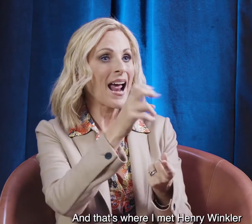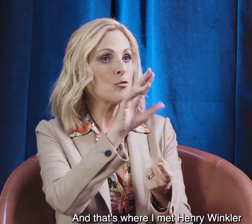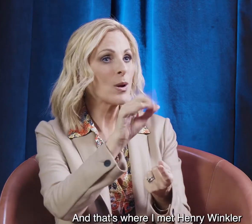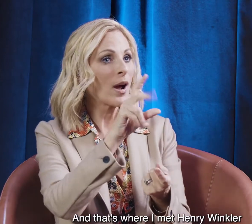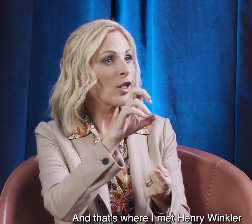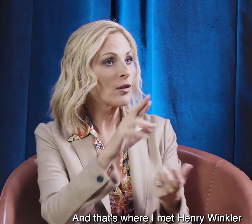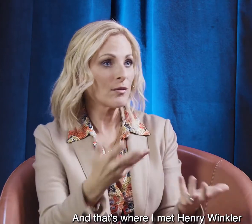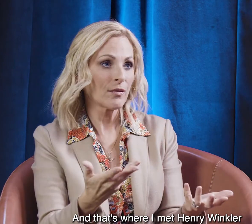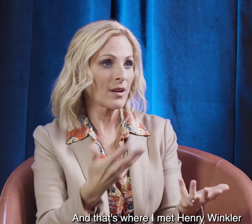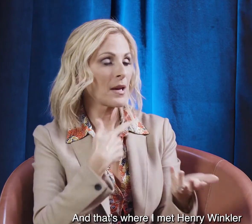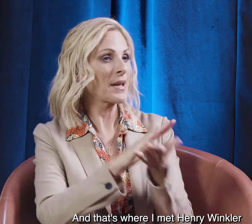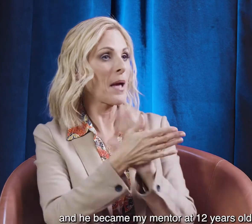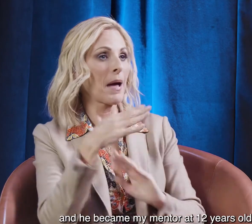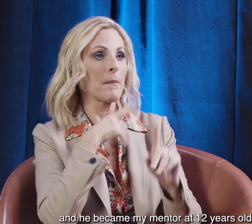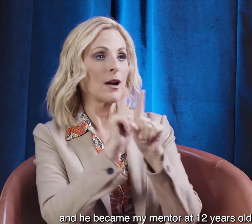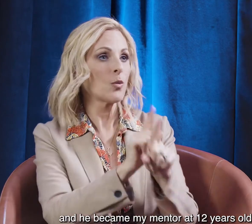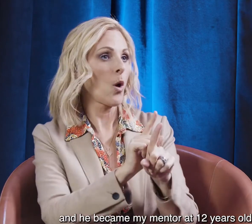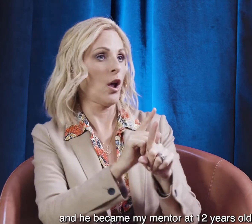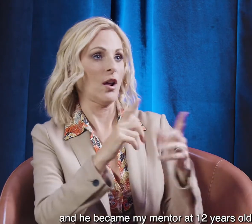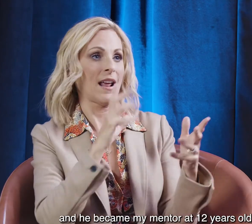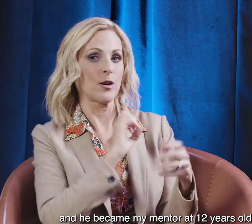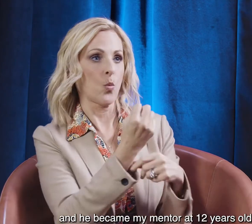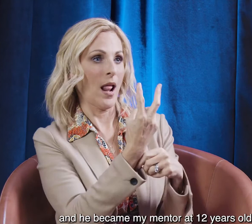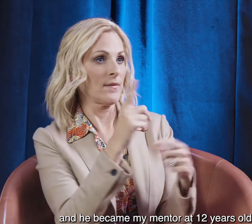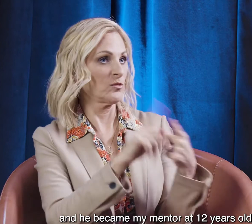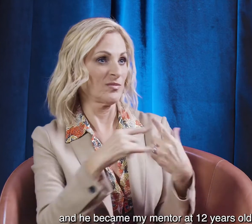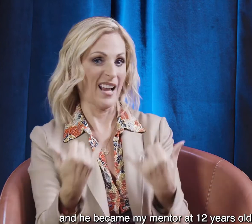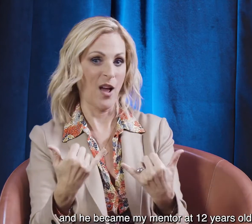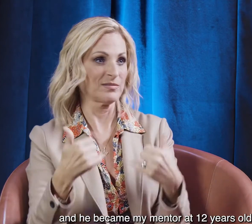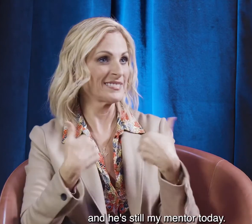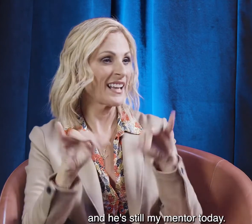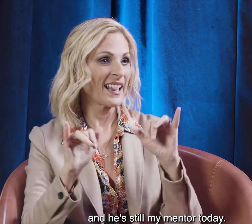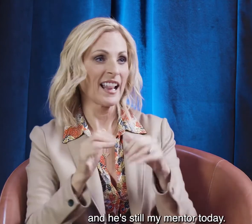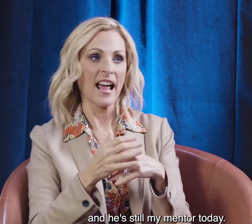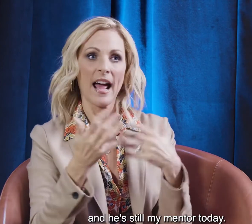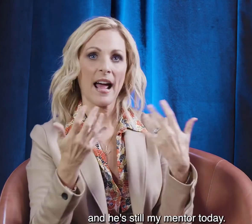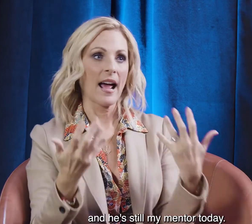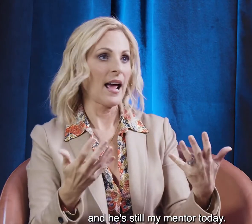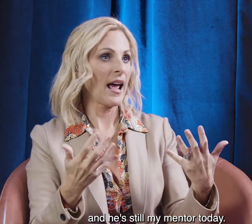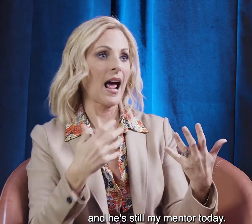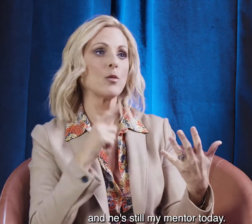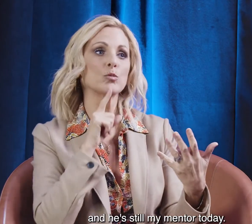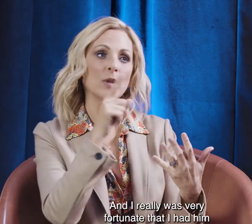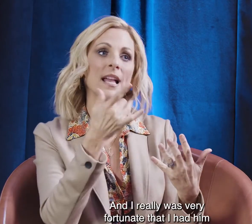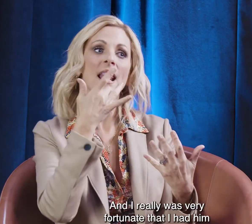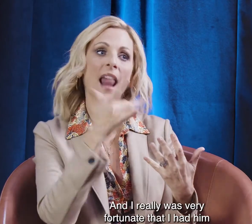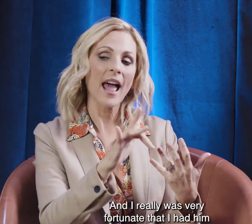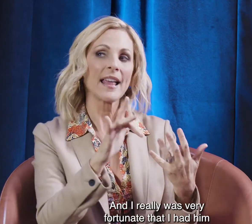I met Henry Winkler, and he became my mentor at 12 years old, and he's still my mentor today. And I really was